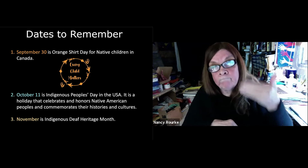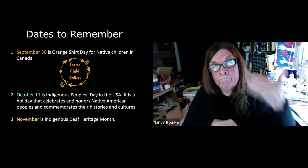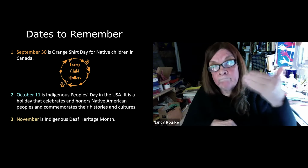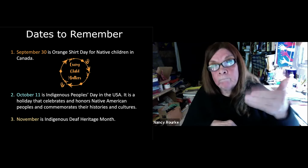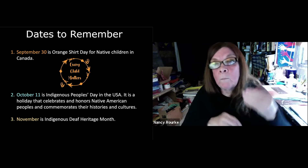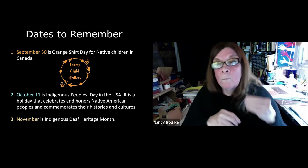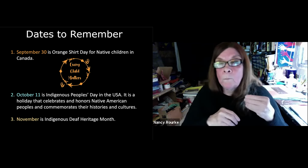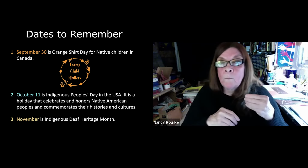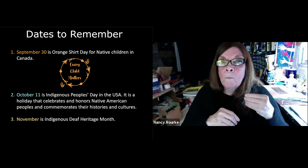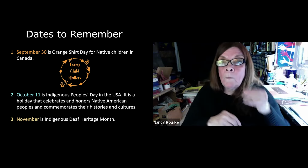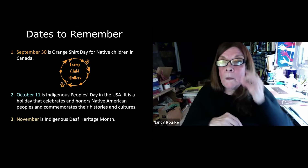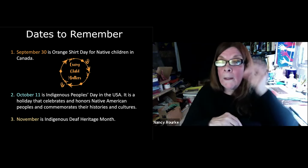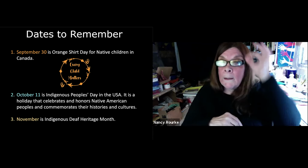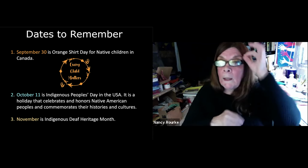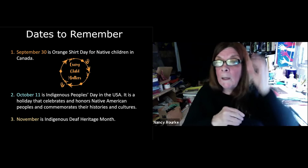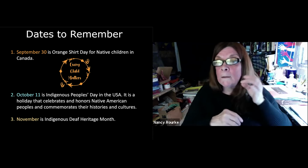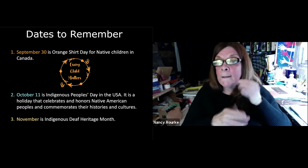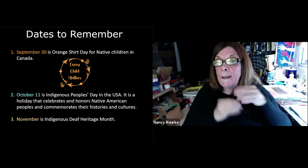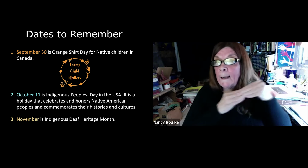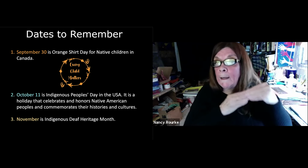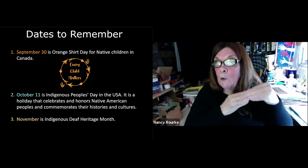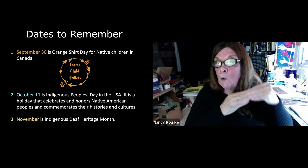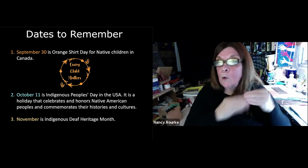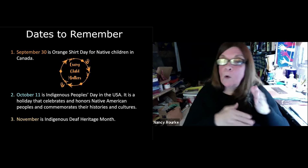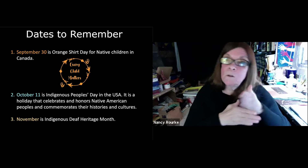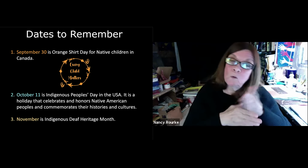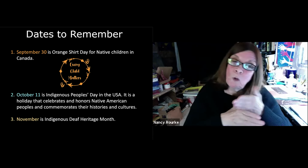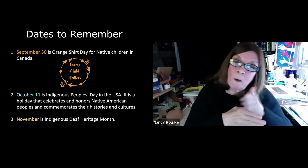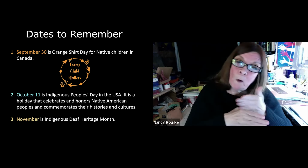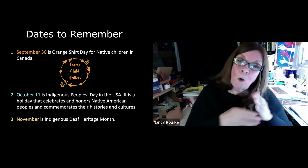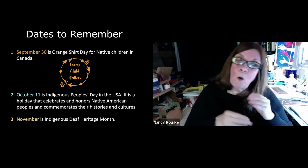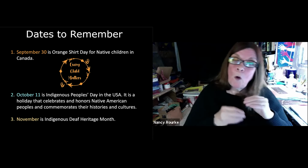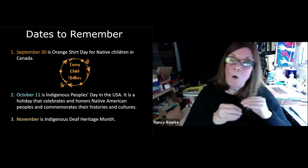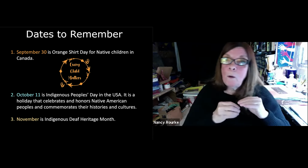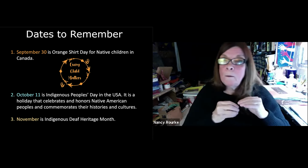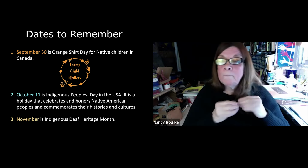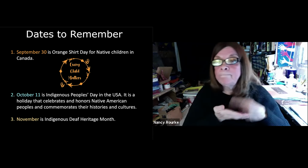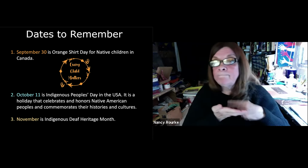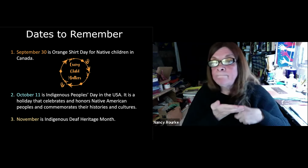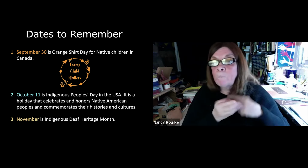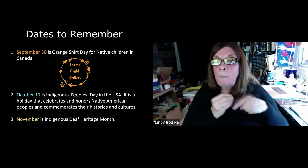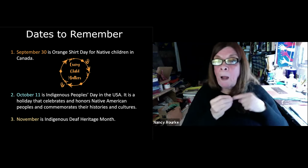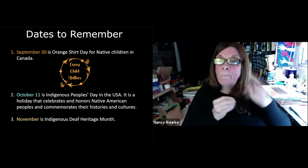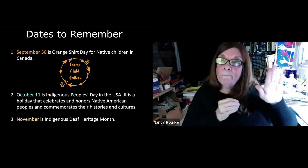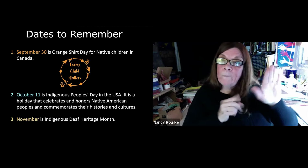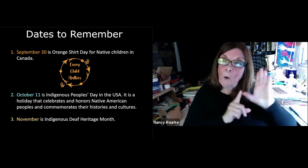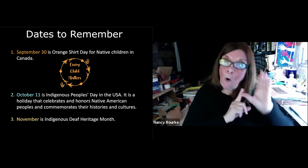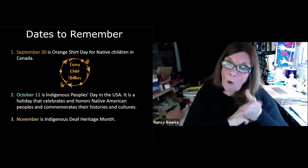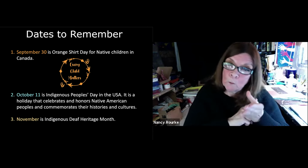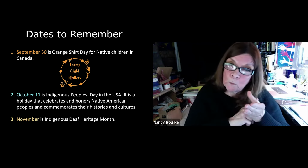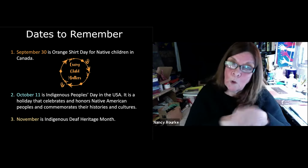Heritage Month. Which means that during the month of November, you may see Indigenous leaders